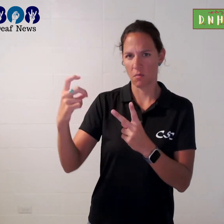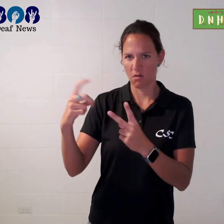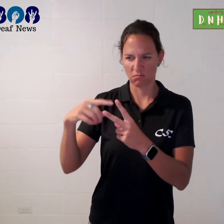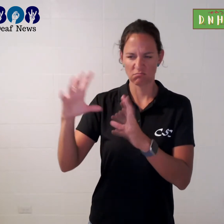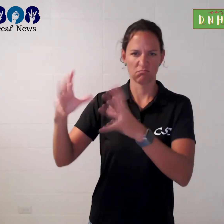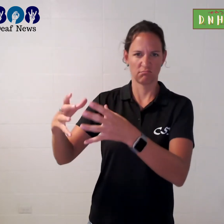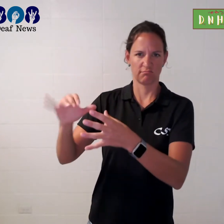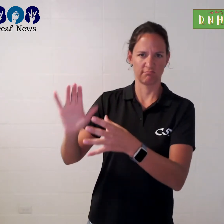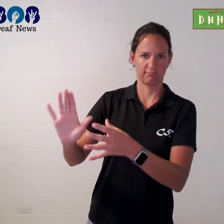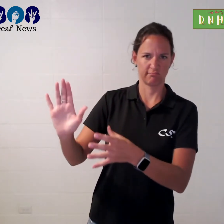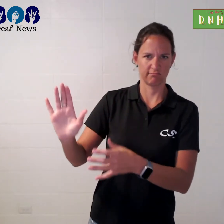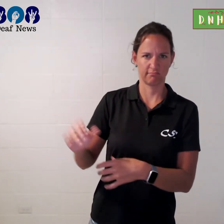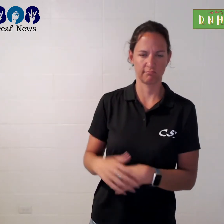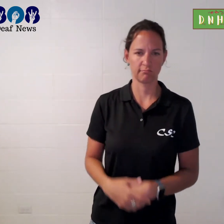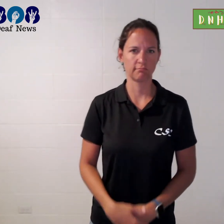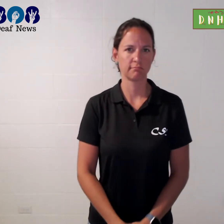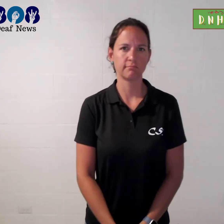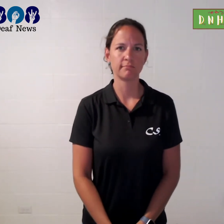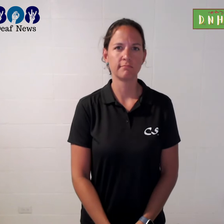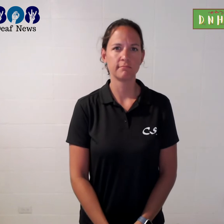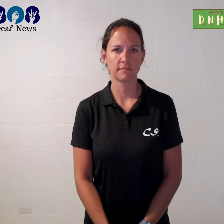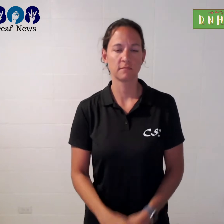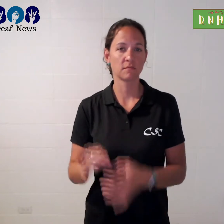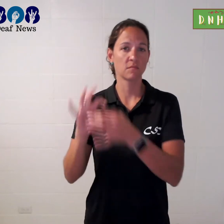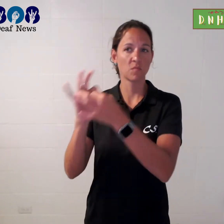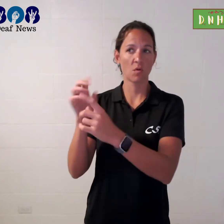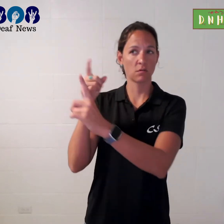which includes smallpox and cowpox.